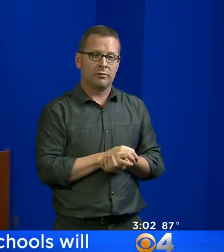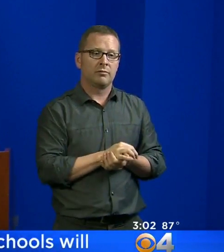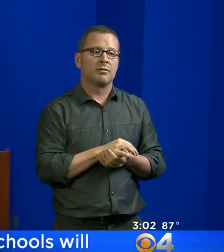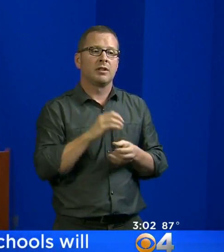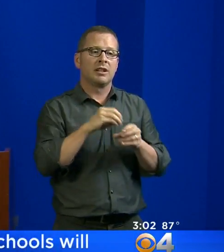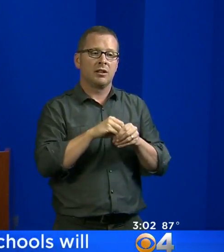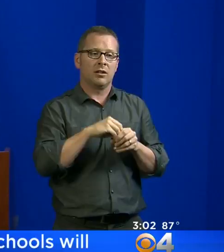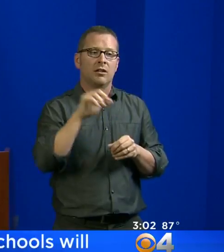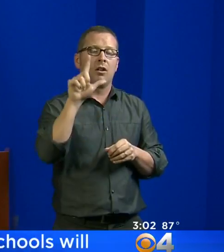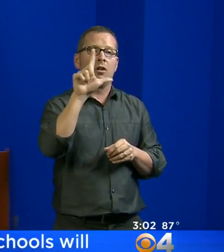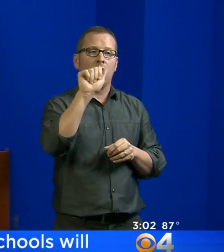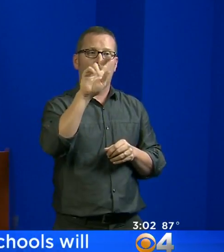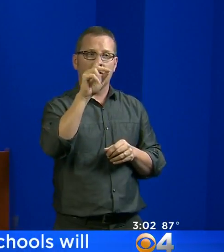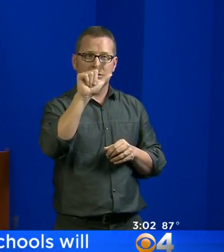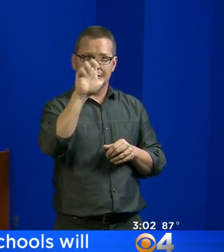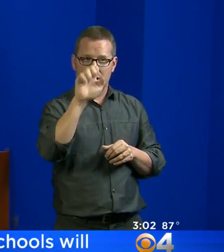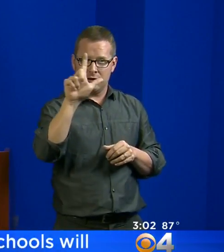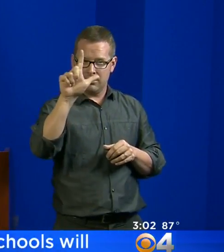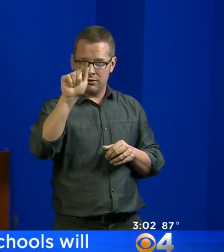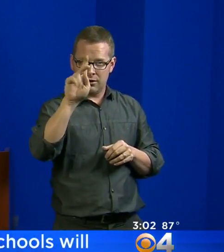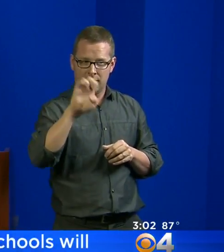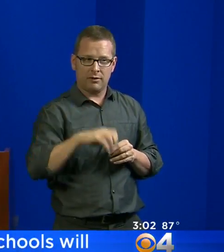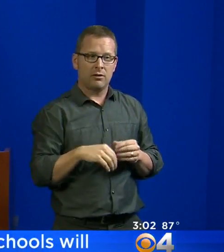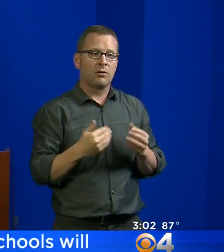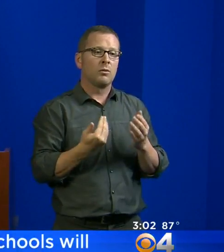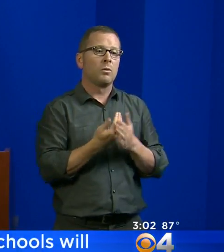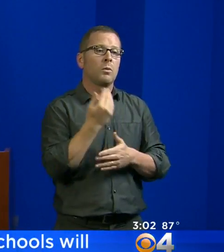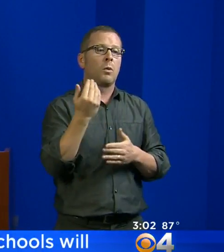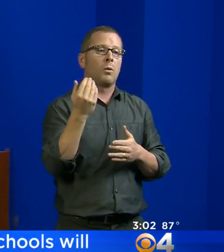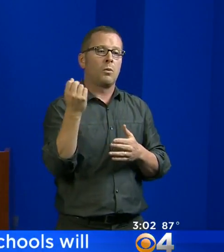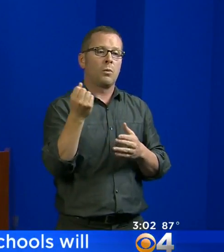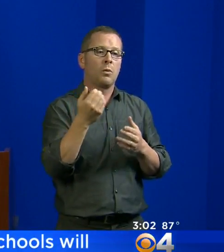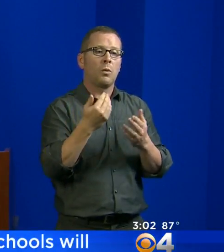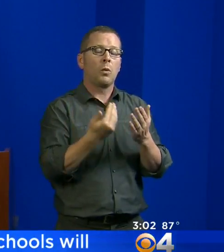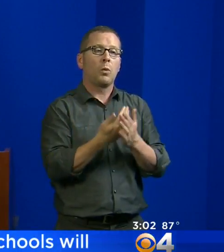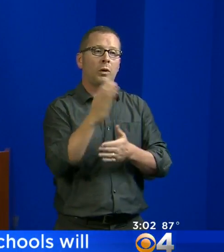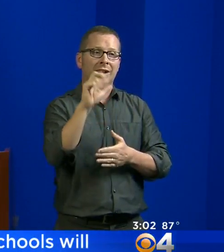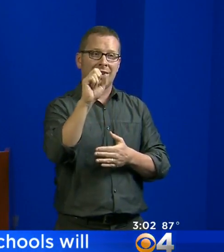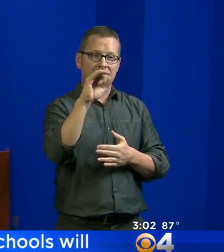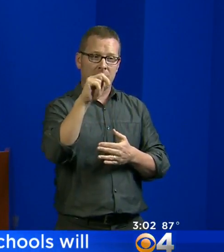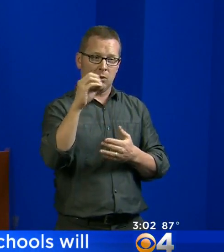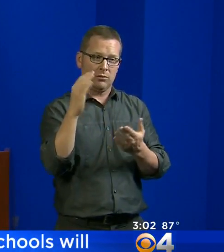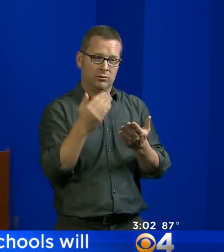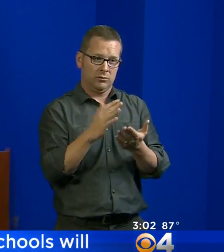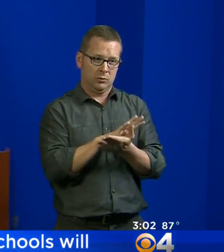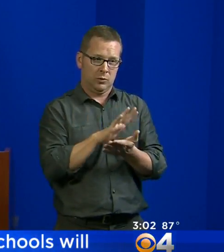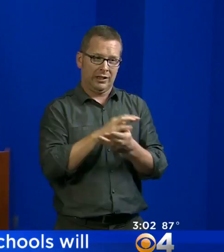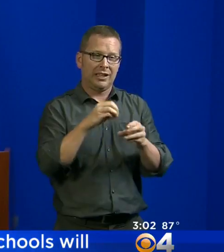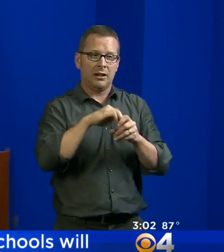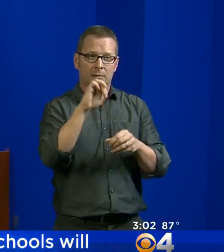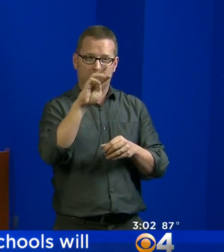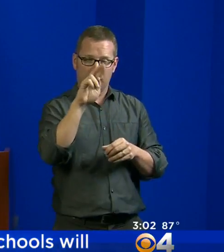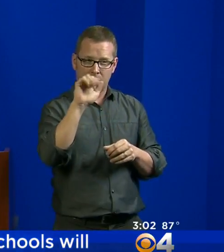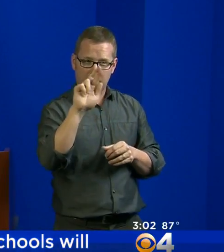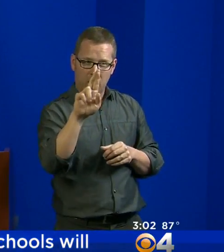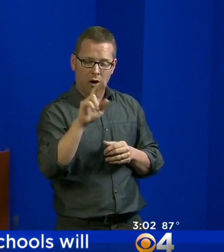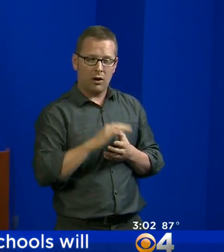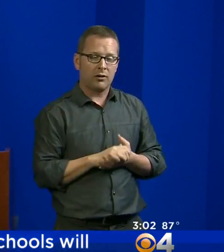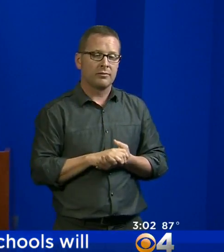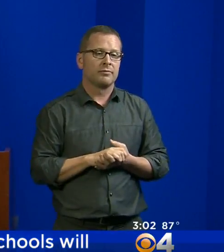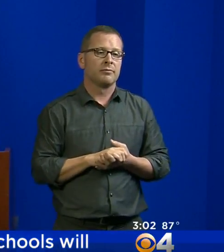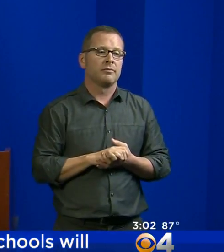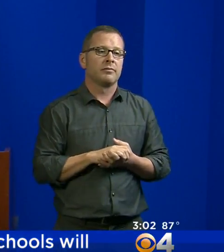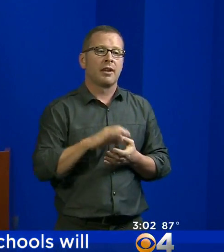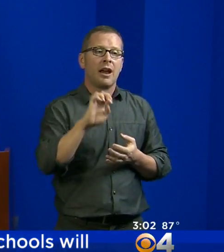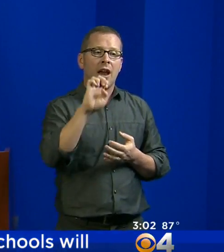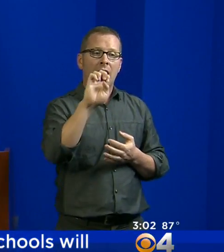School in Miramar. West Broward High School in Pembroke Pines. Plantation